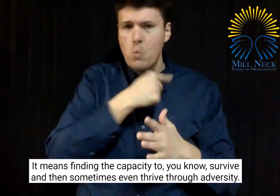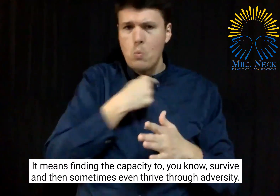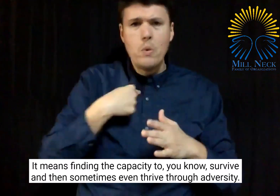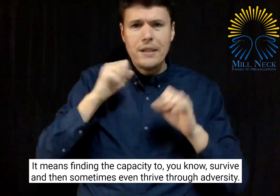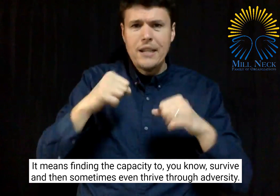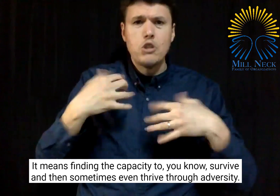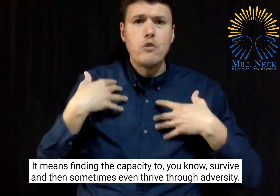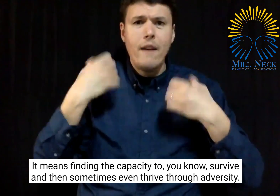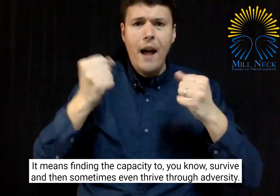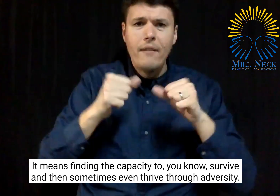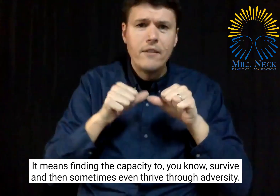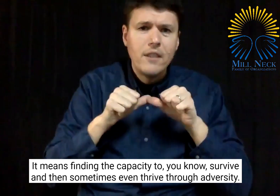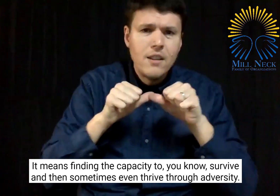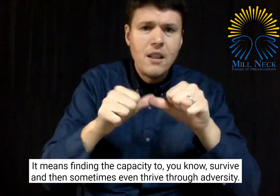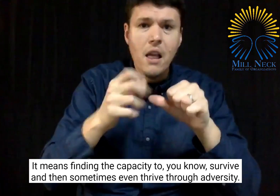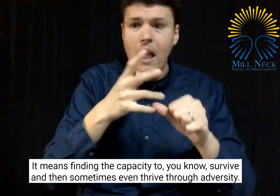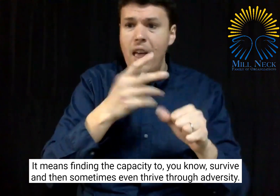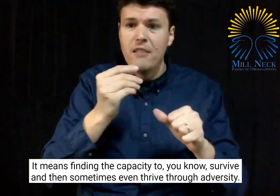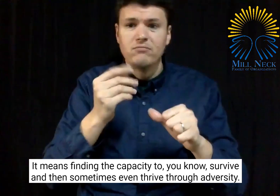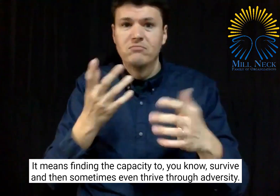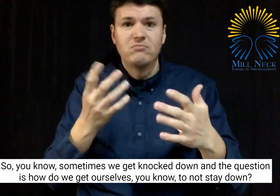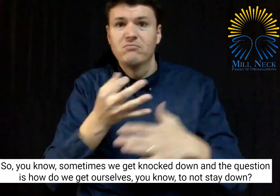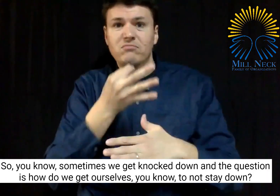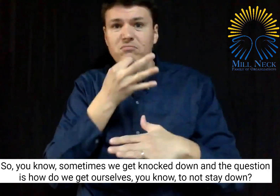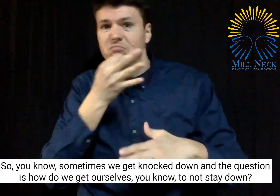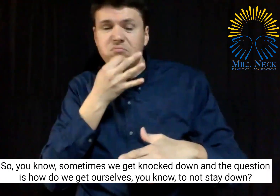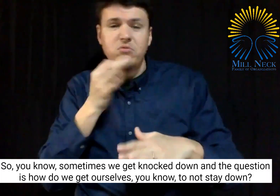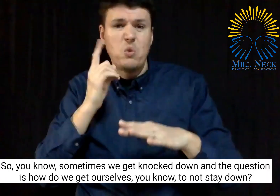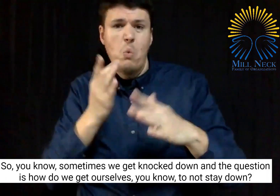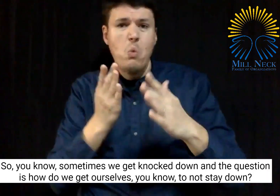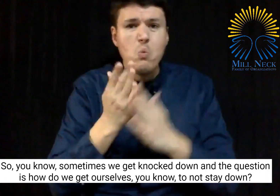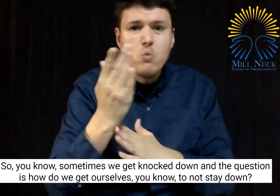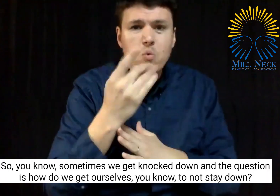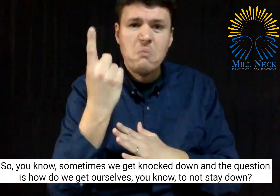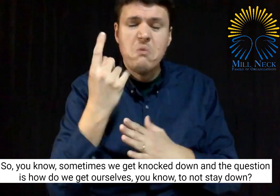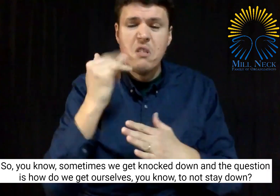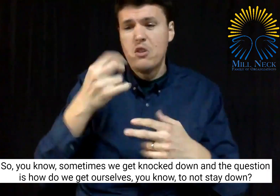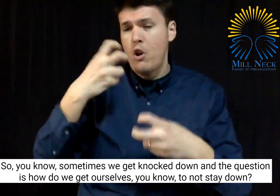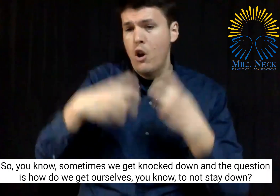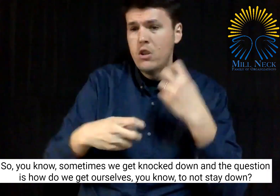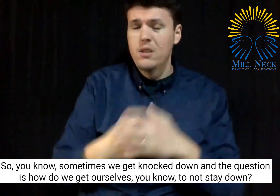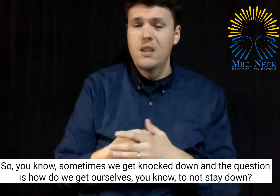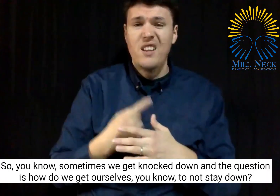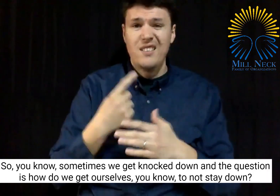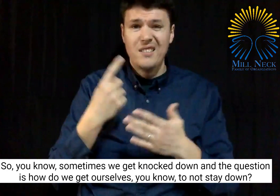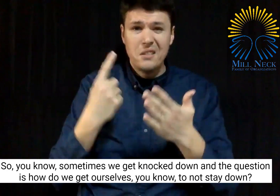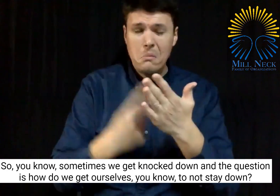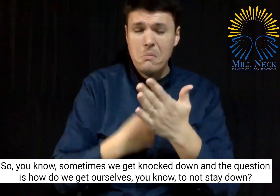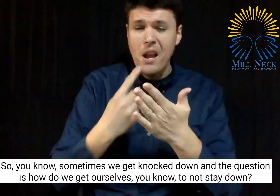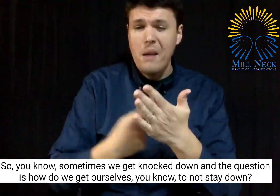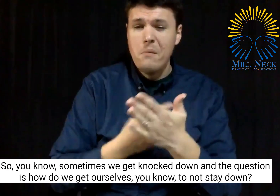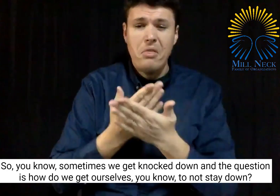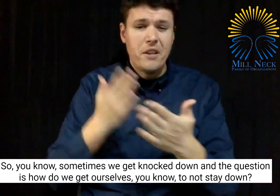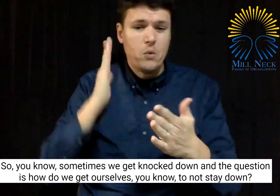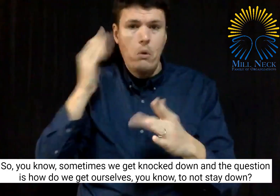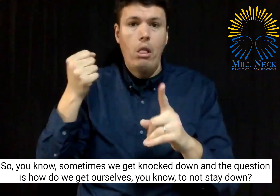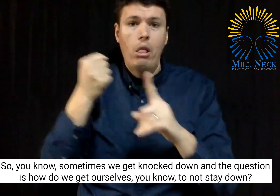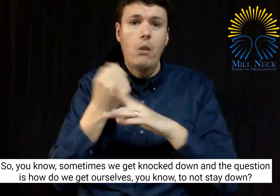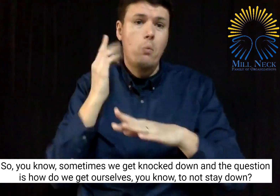then sometimes even thrive through adversity. So, sometimes we get knocked down and the question is, how do we get ourselves, to